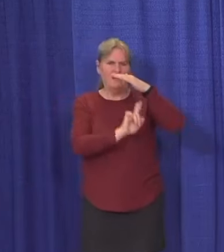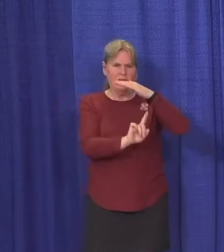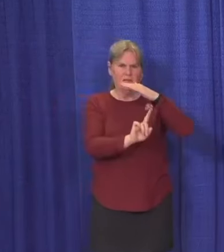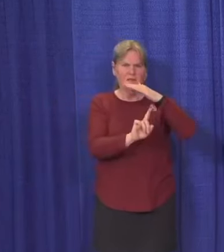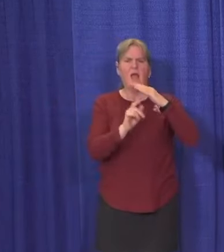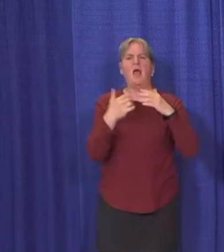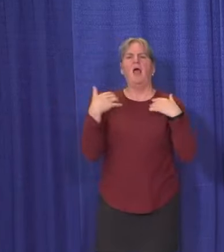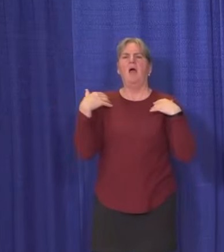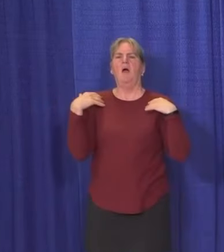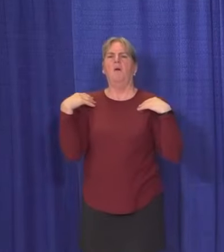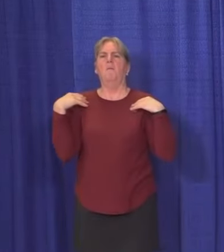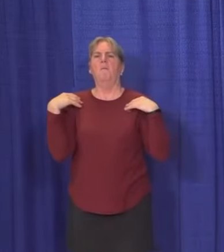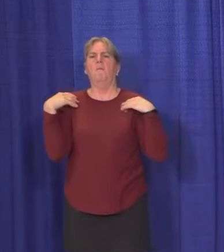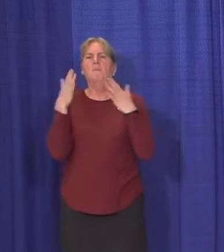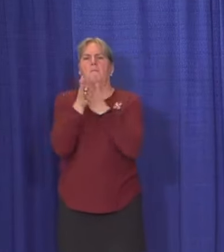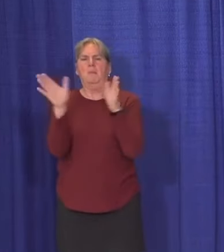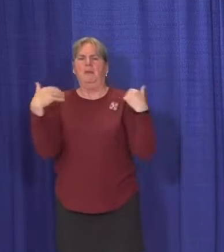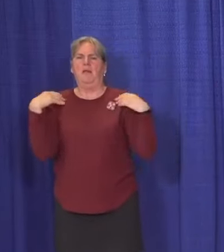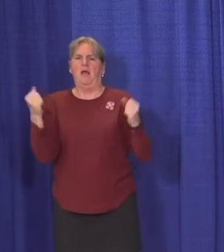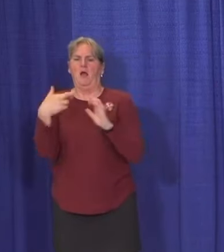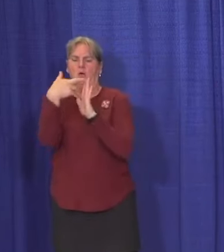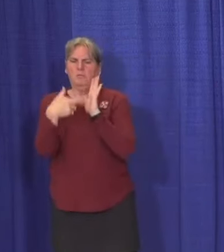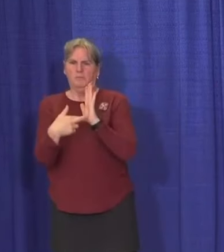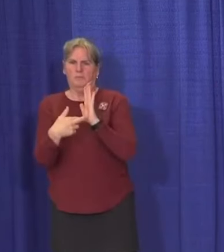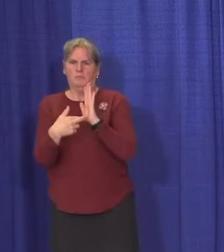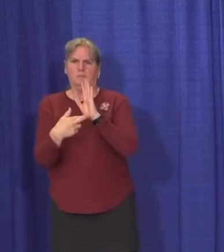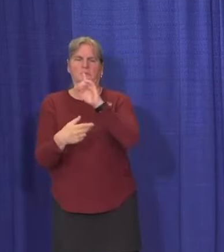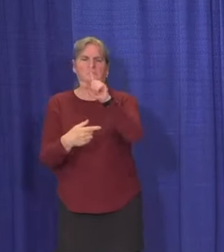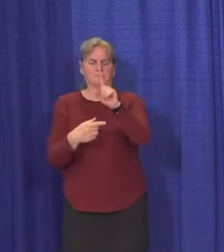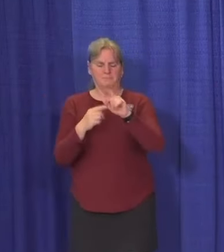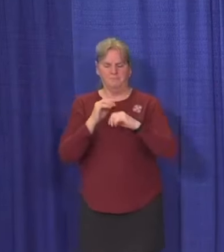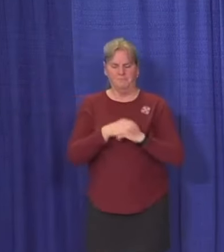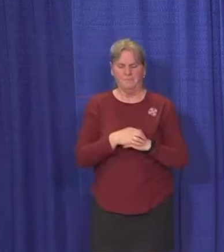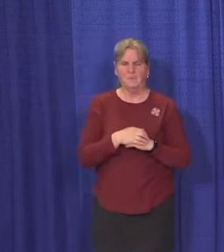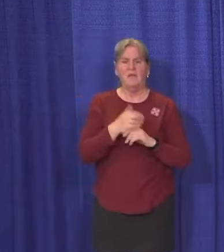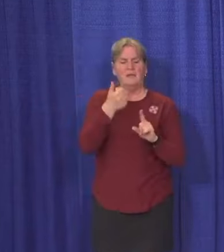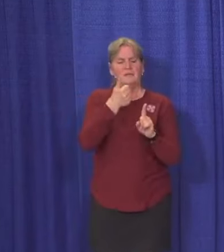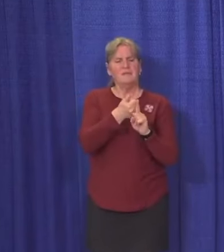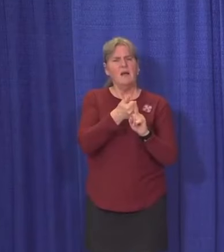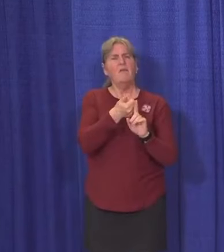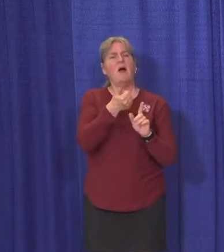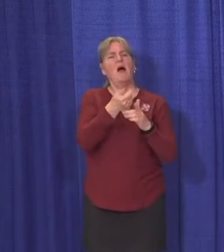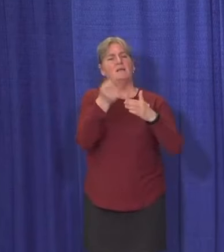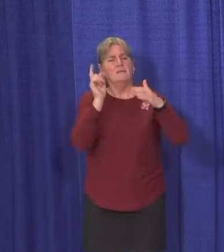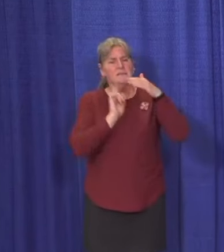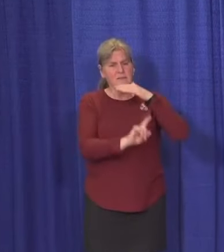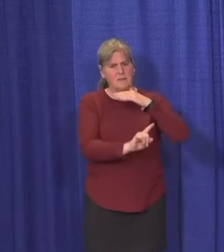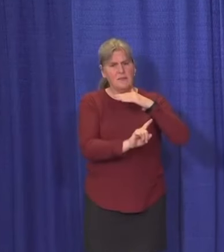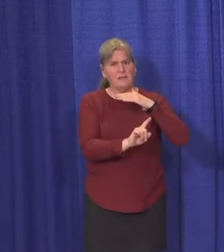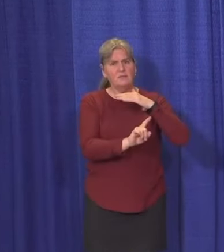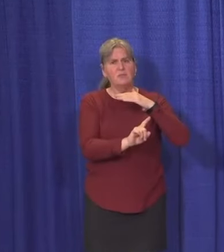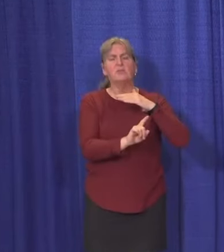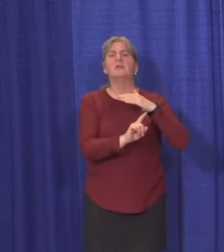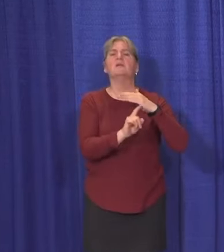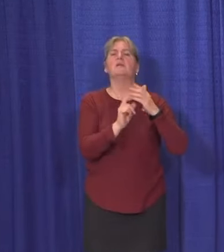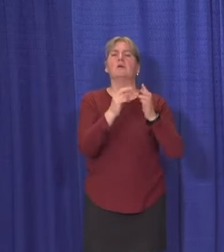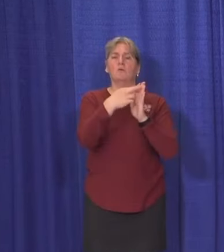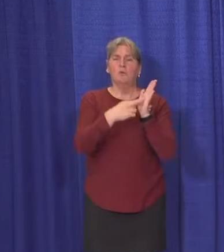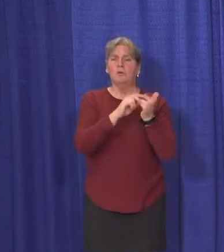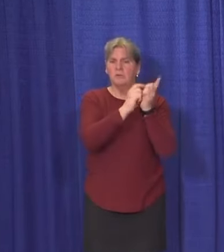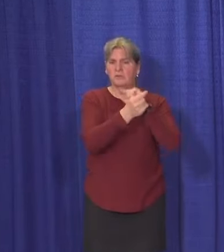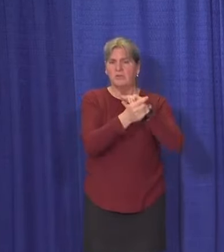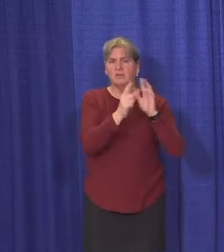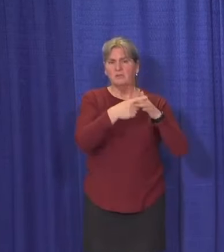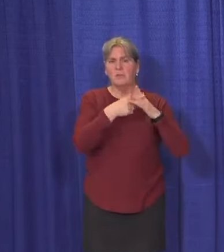measures. First, to discuss the easing of restrictions to self-isolation coming into place on May 25th. As